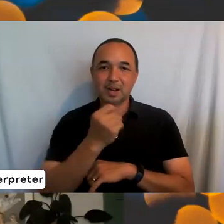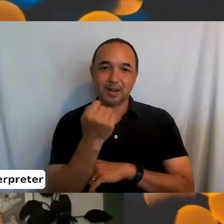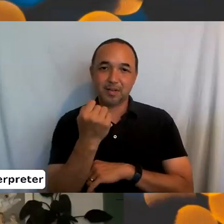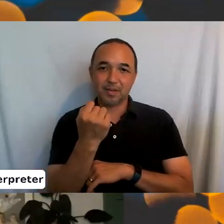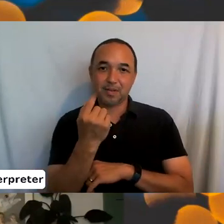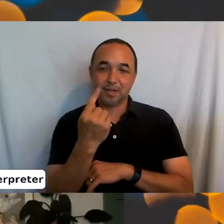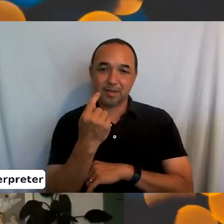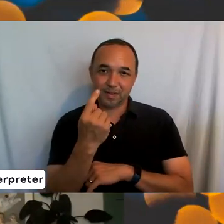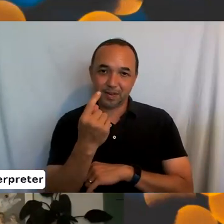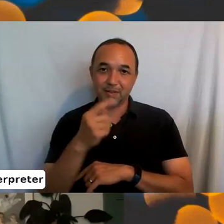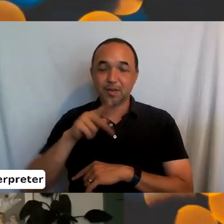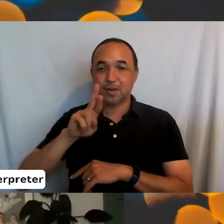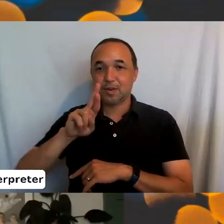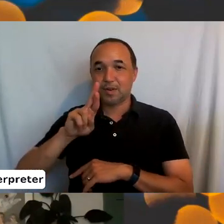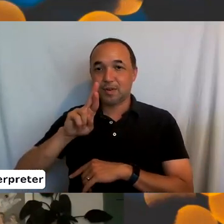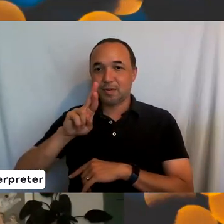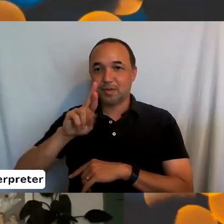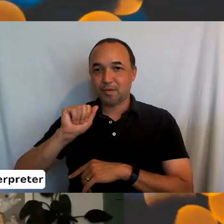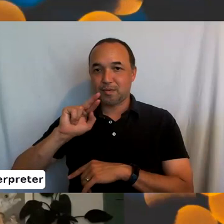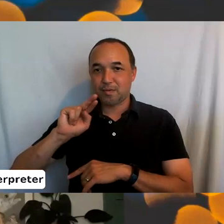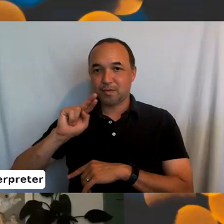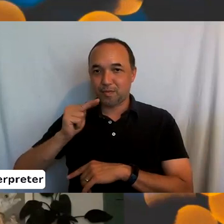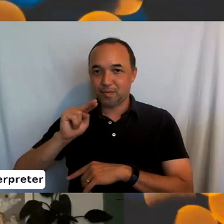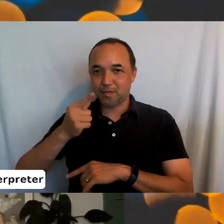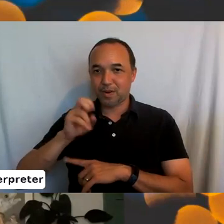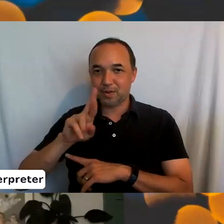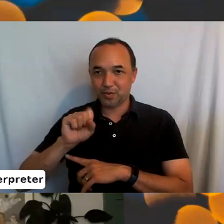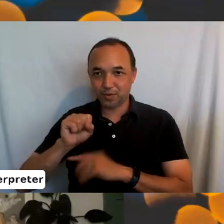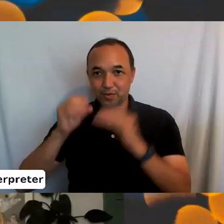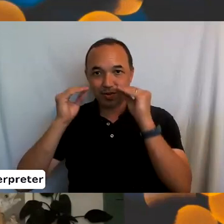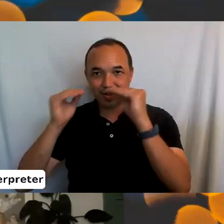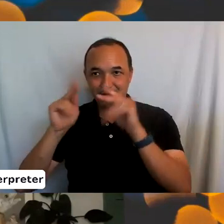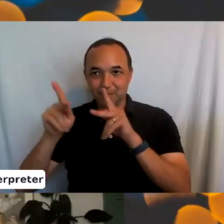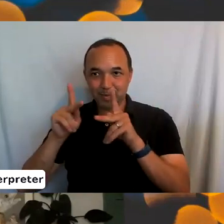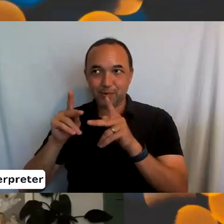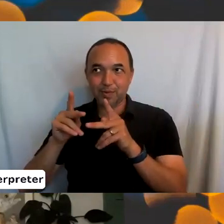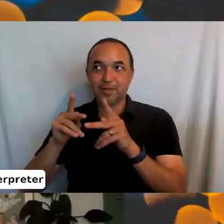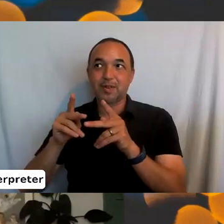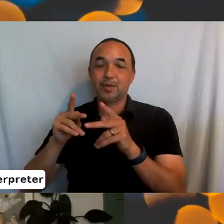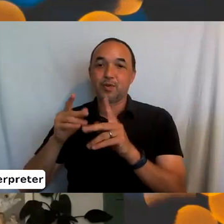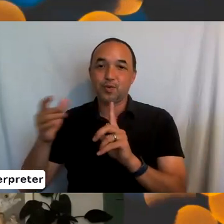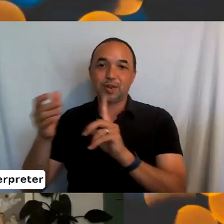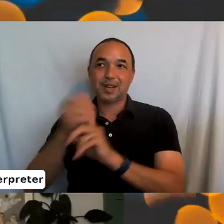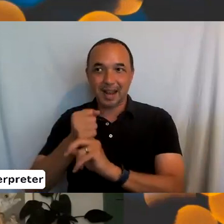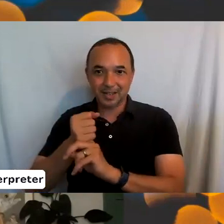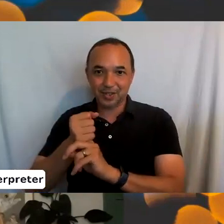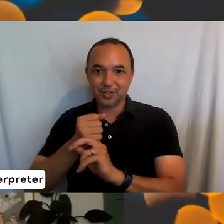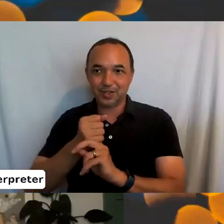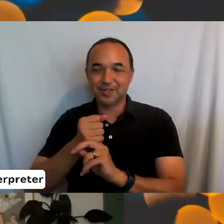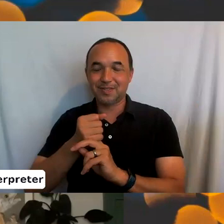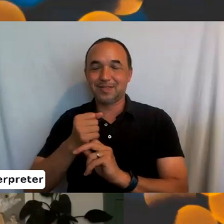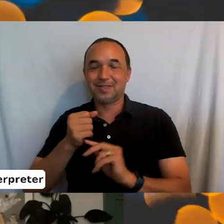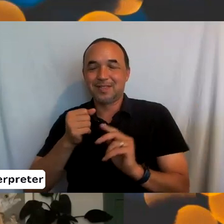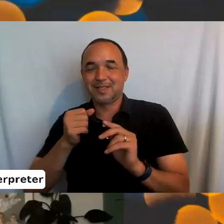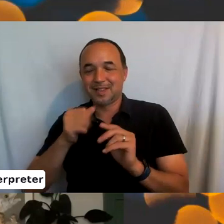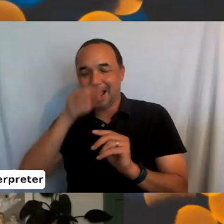in Africa. Is that right? That is correct. It's one of my favorite organizations. I just think it's very important. And I think